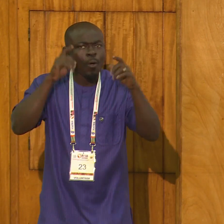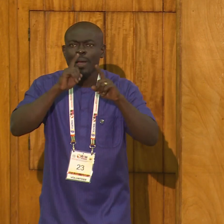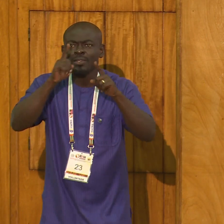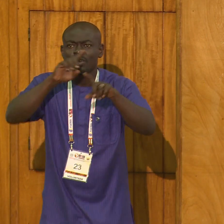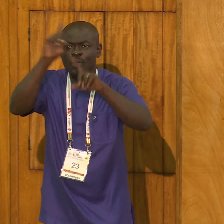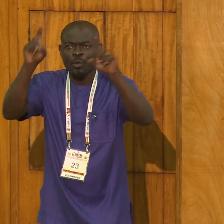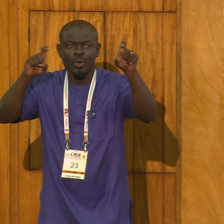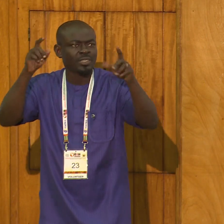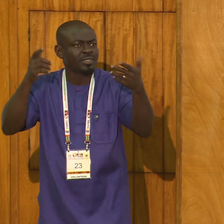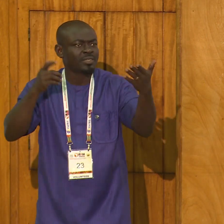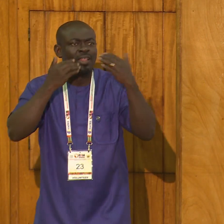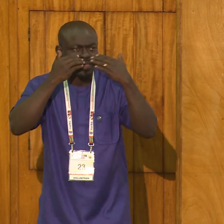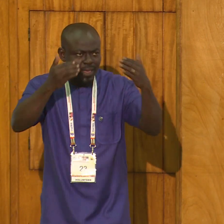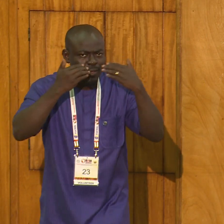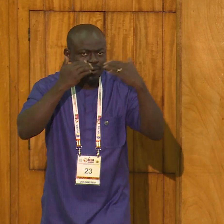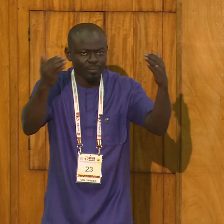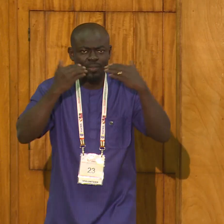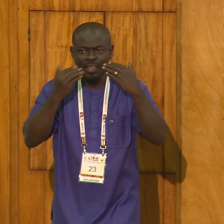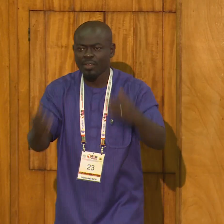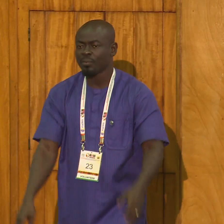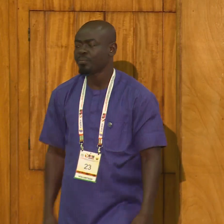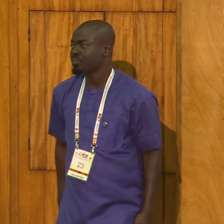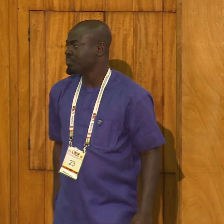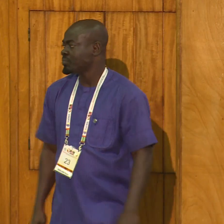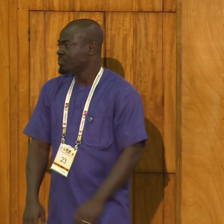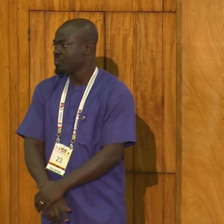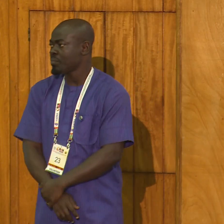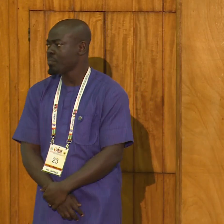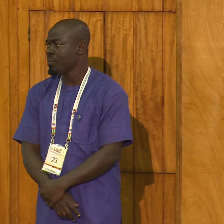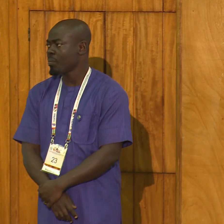the questions. Thank you.